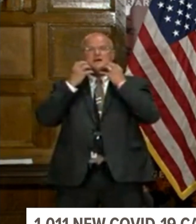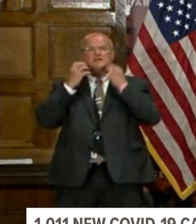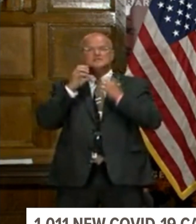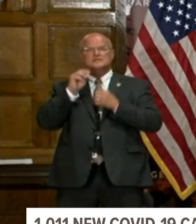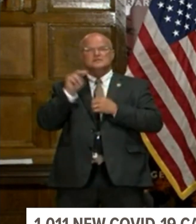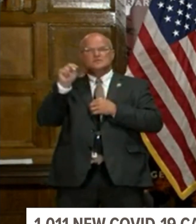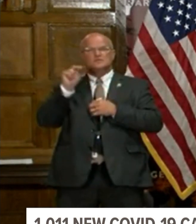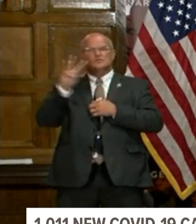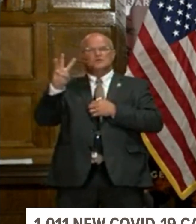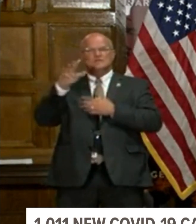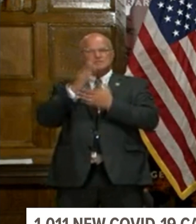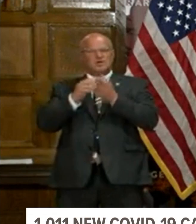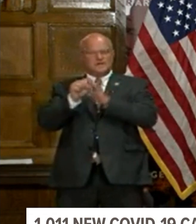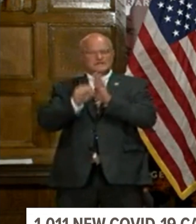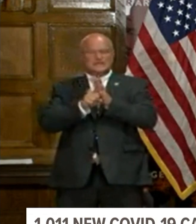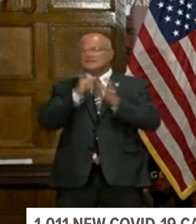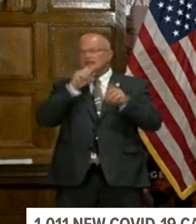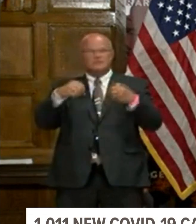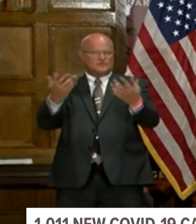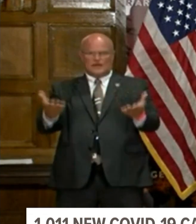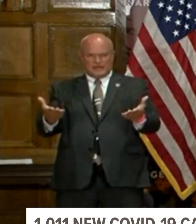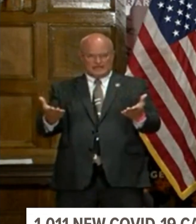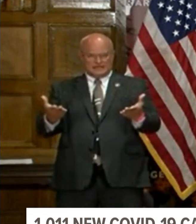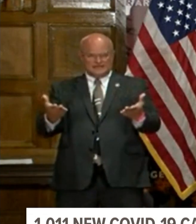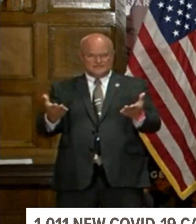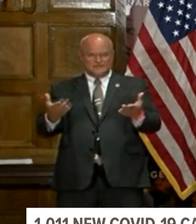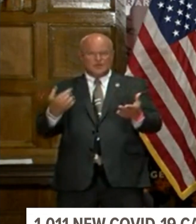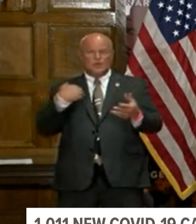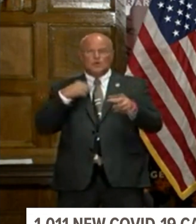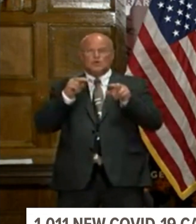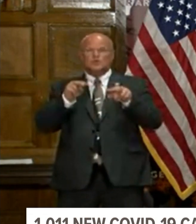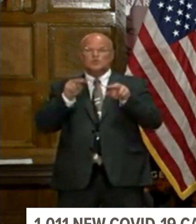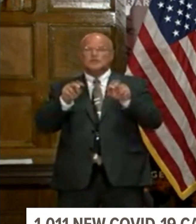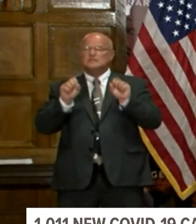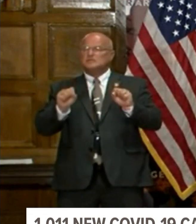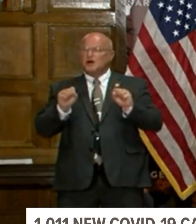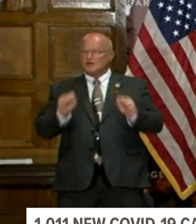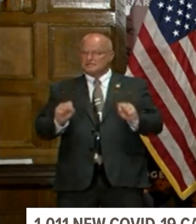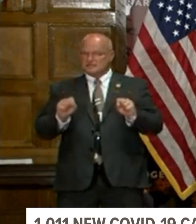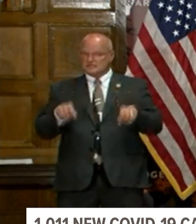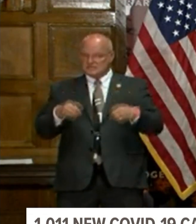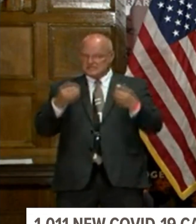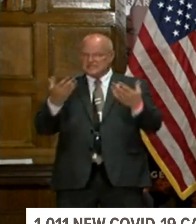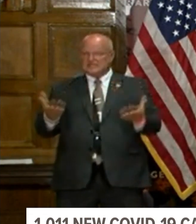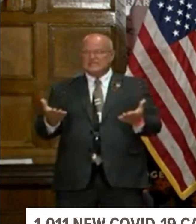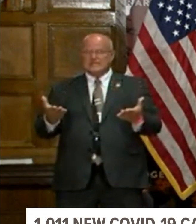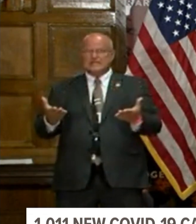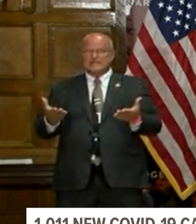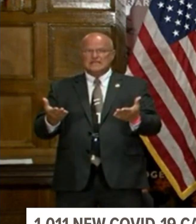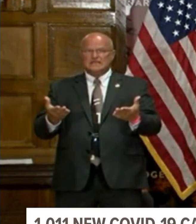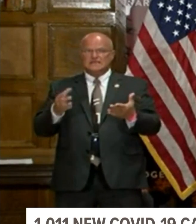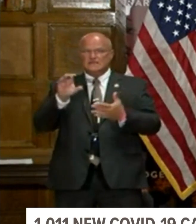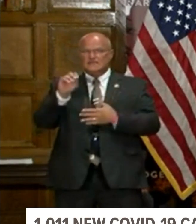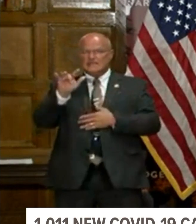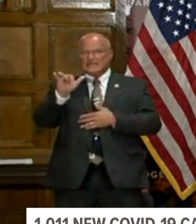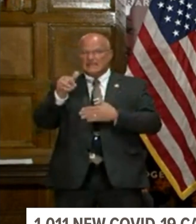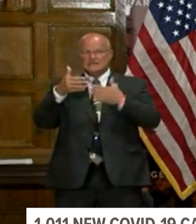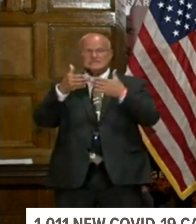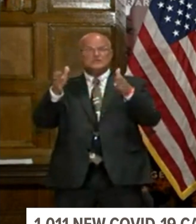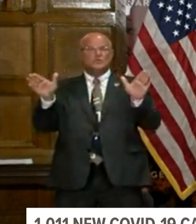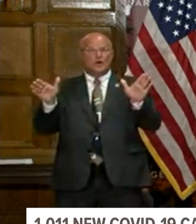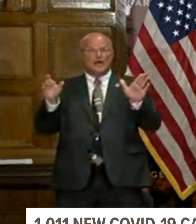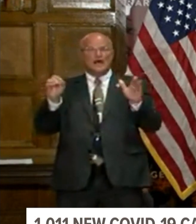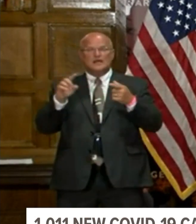of our state, that was not provided. We're looking at possibly giving countywide